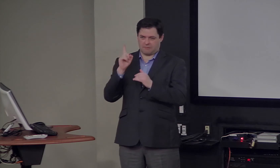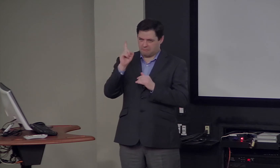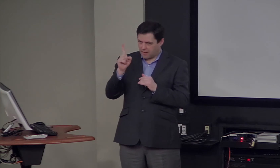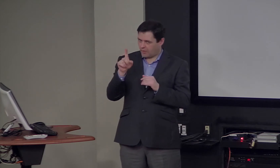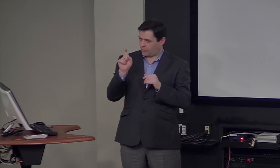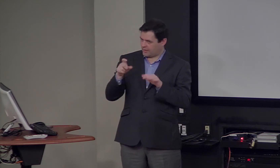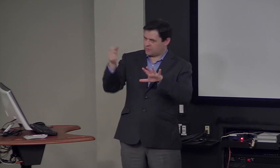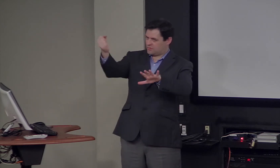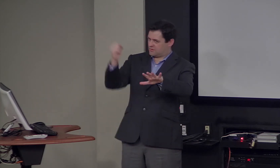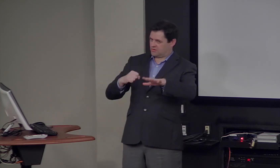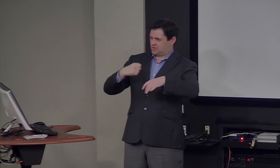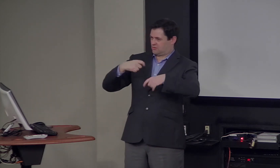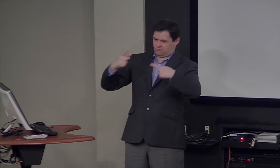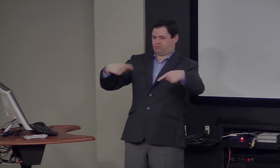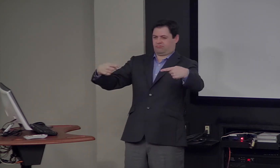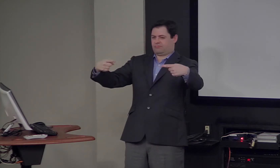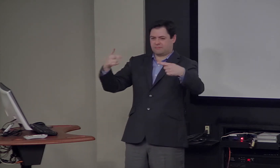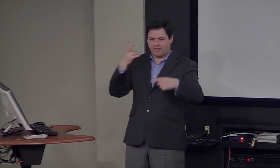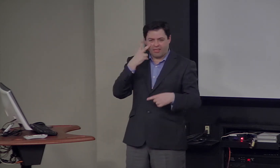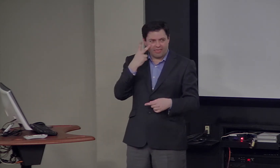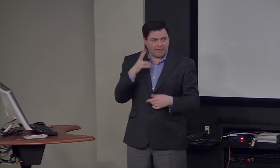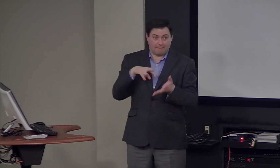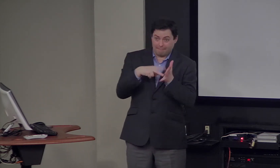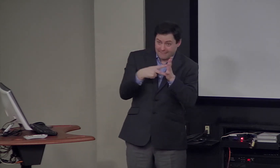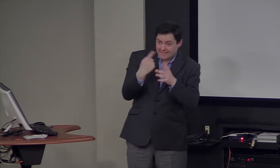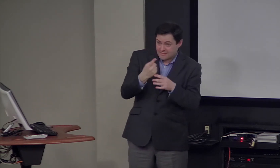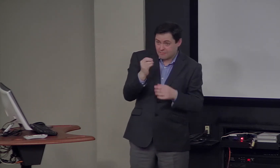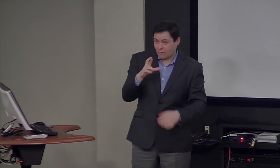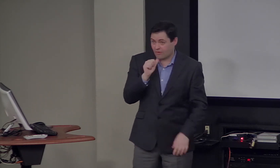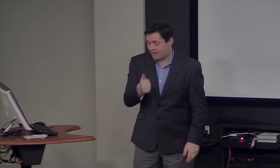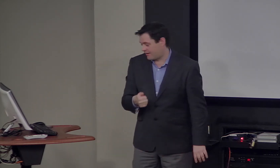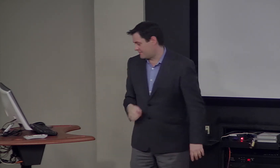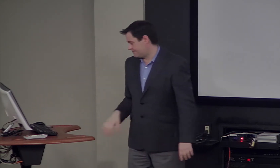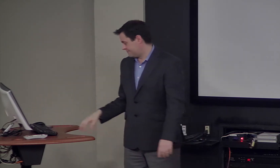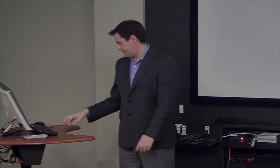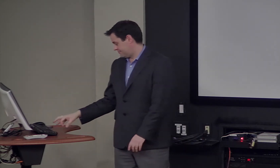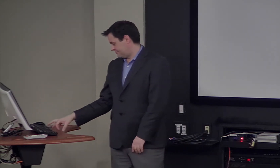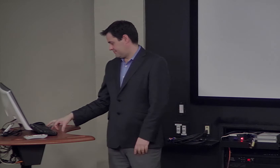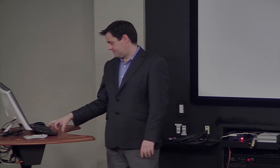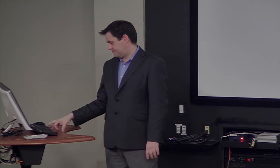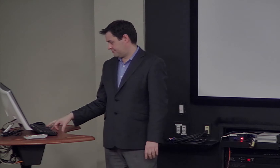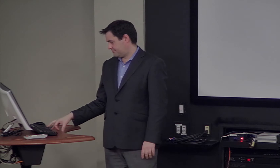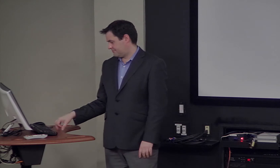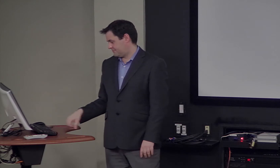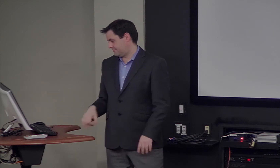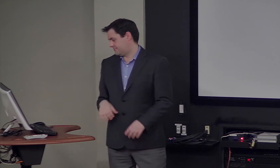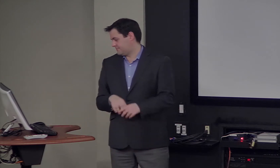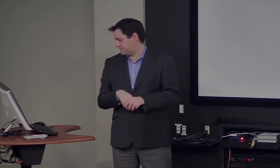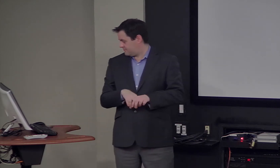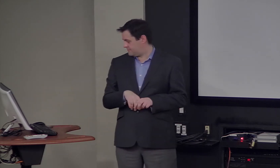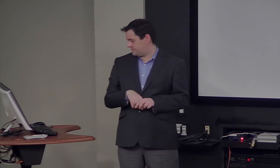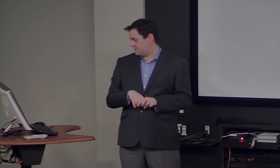We do see a difference between the BSL learners and the control group, and let's see whether or not there's a statistical